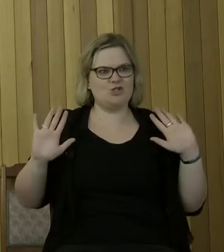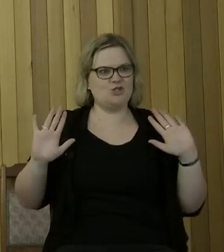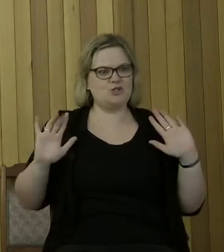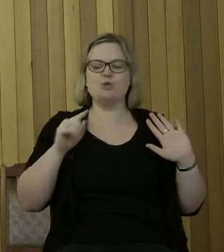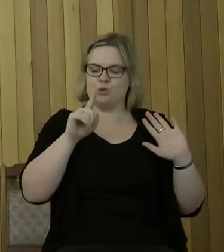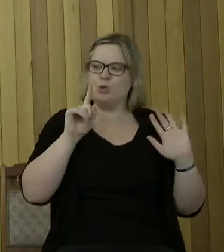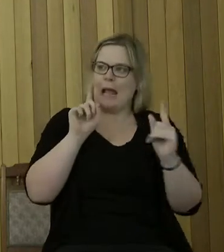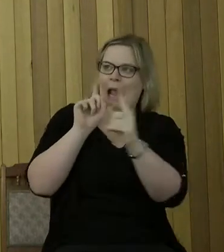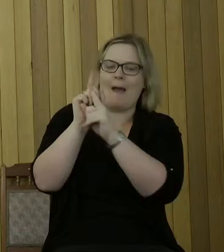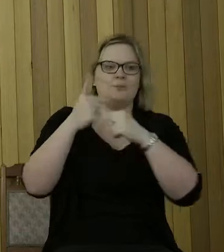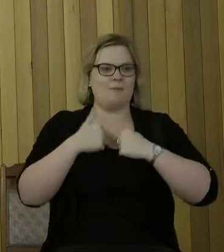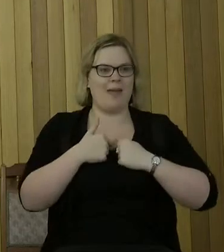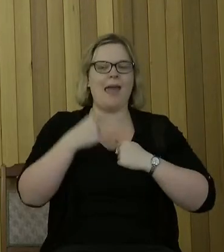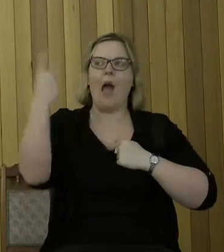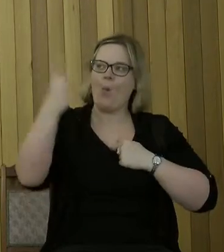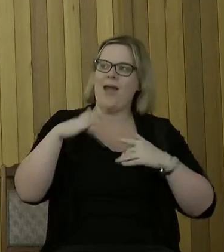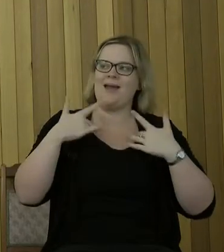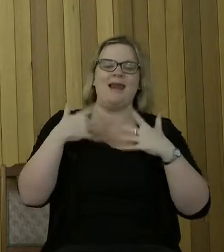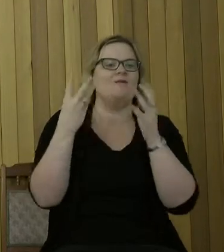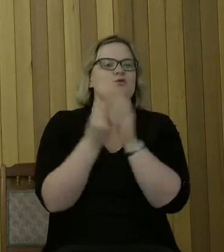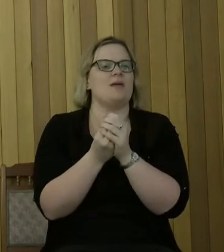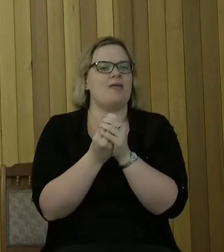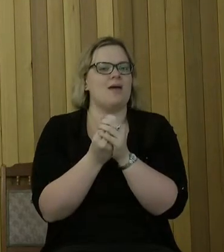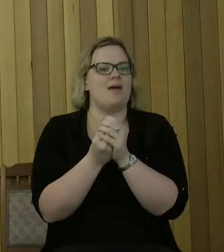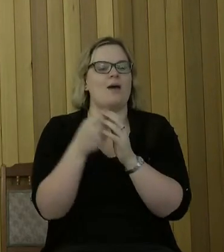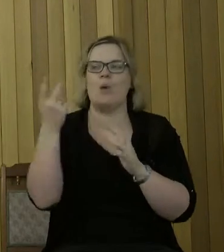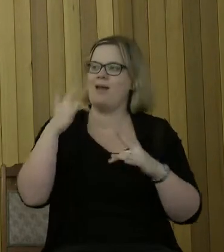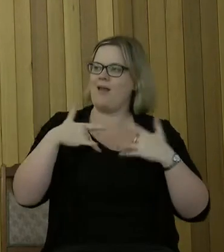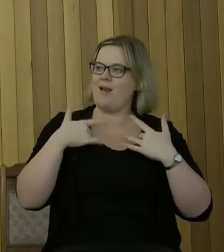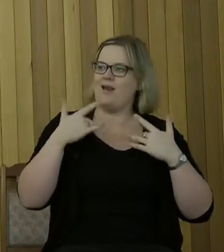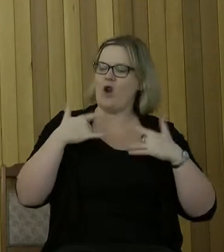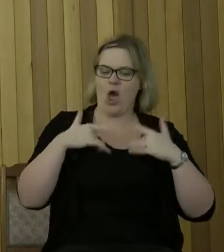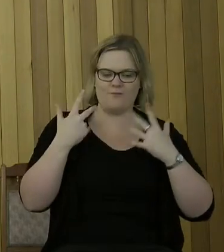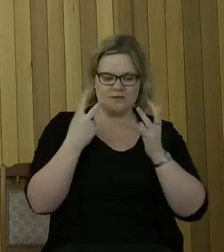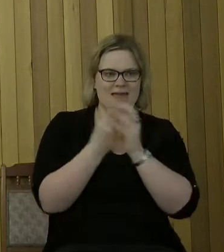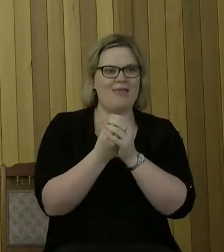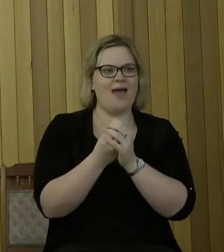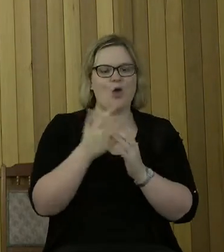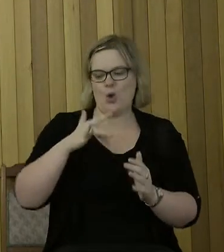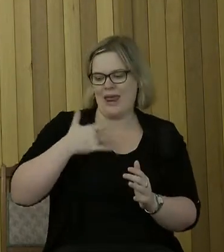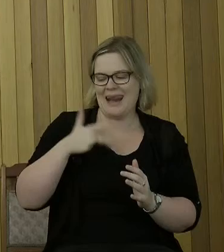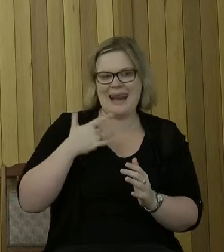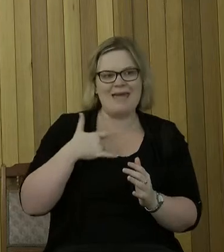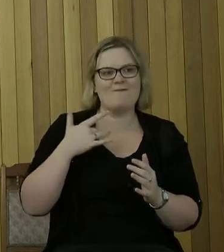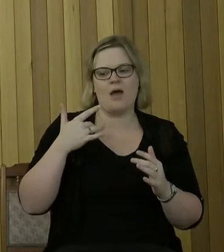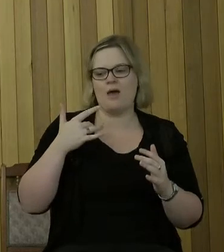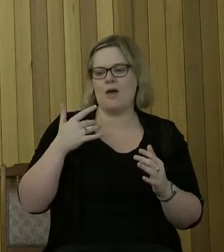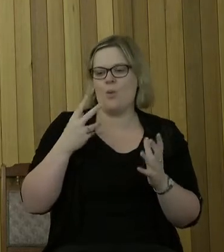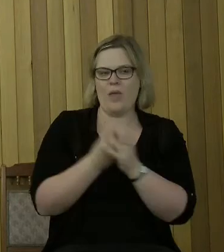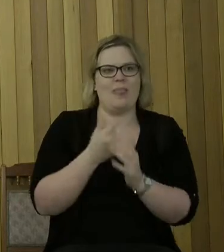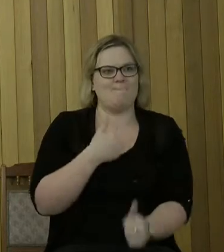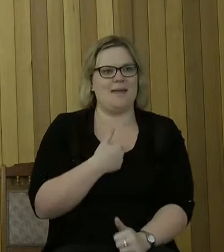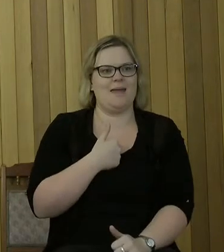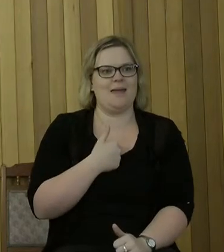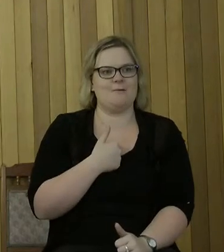Come to me and let's live life together. Come to me and let's do life together. Come live life with